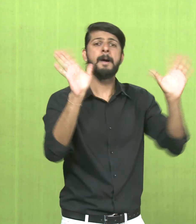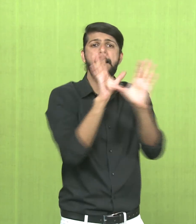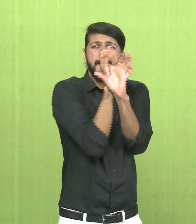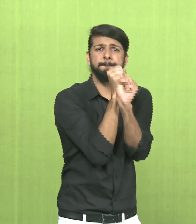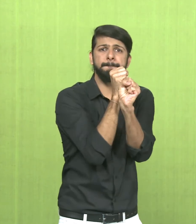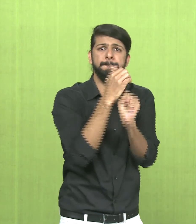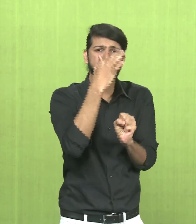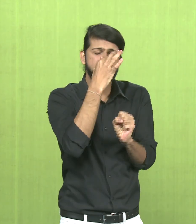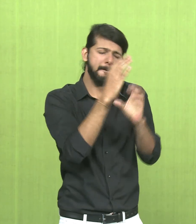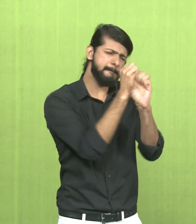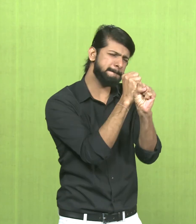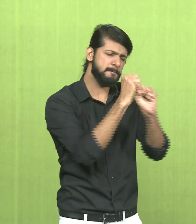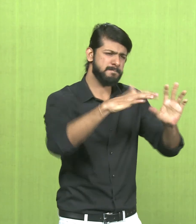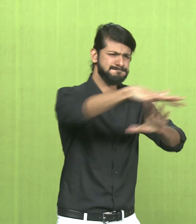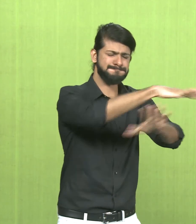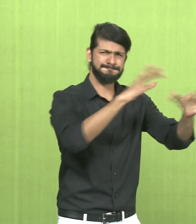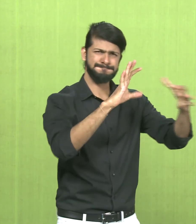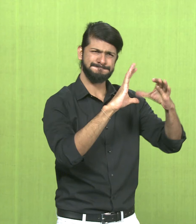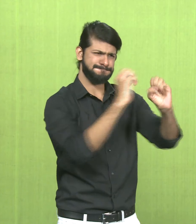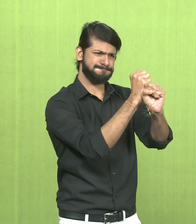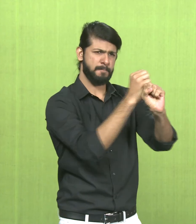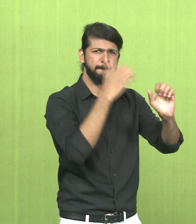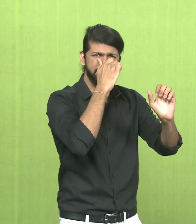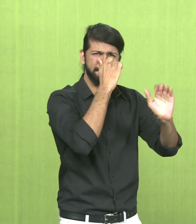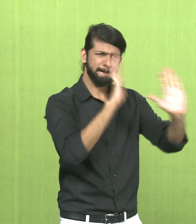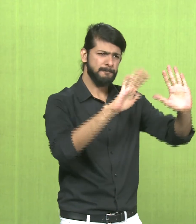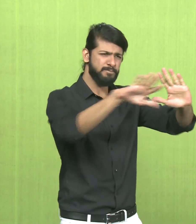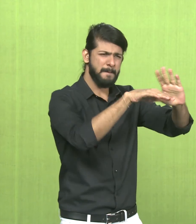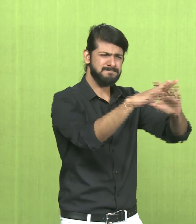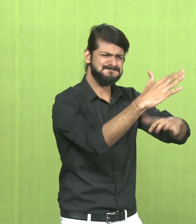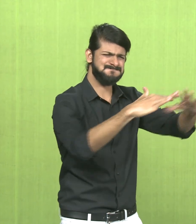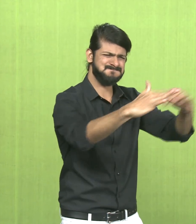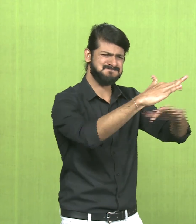these substances are placed inside the kiln, which has to